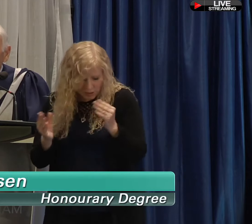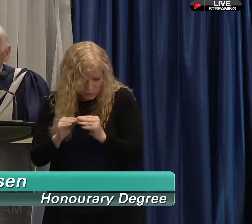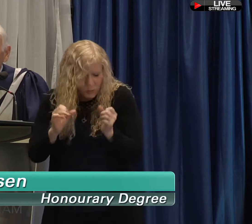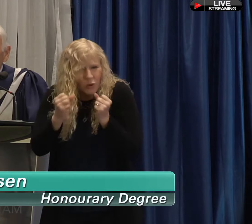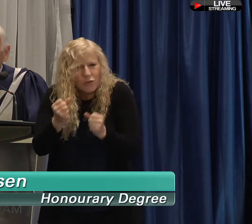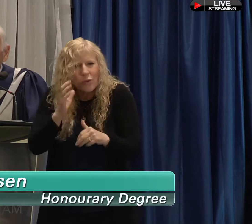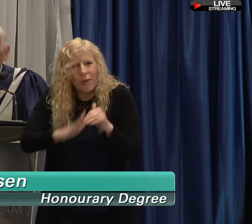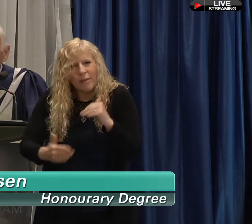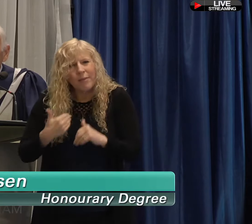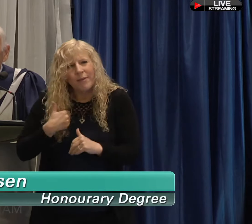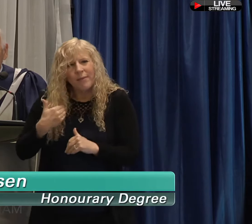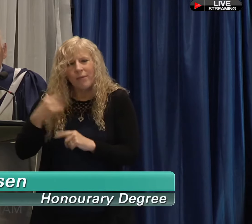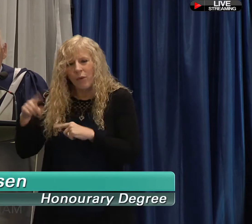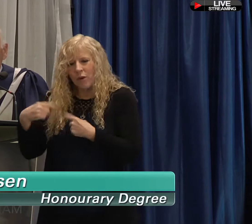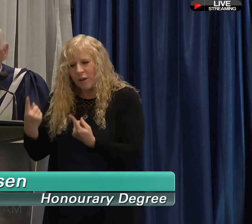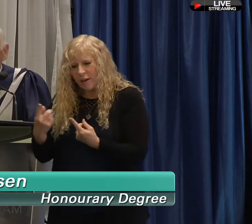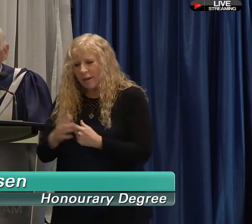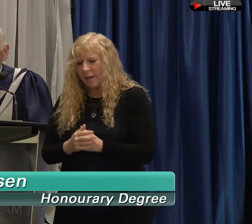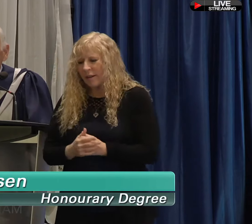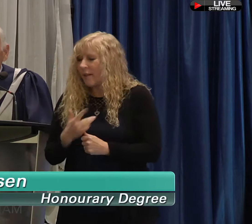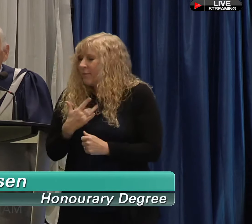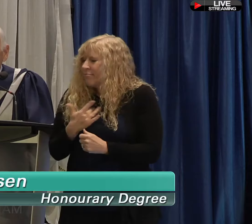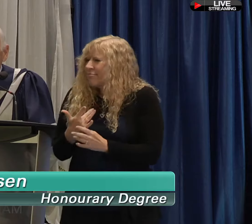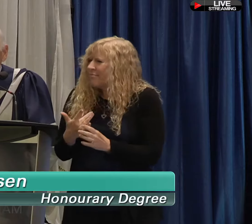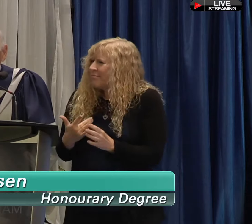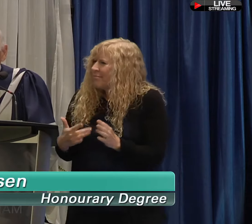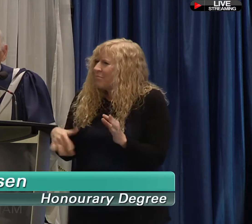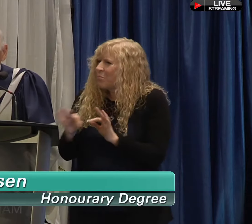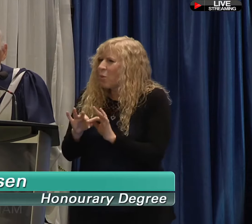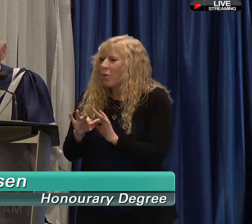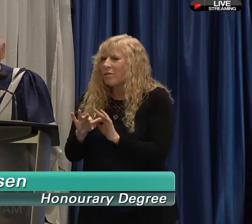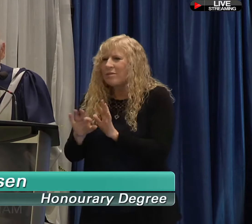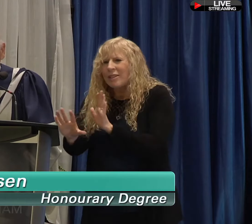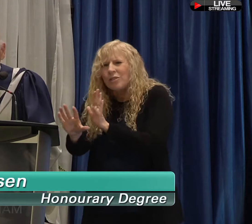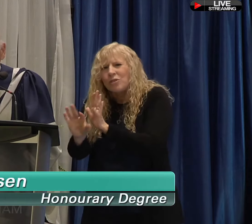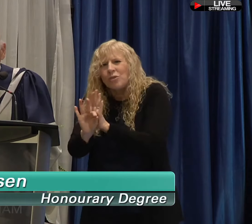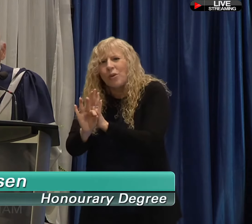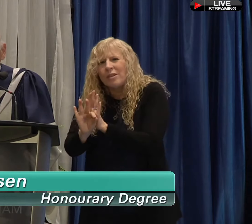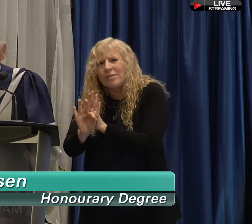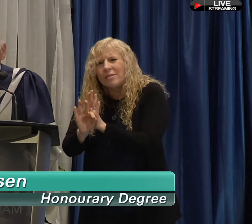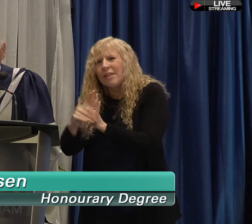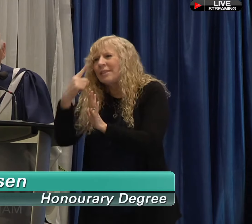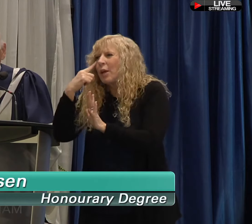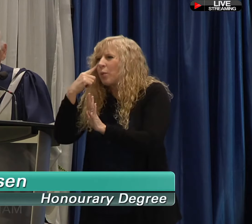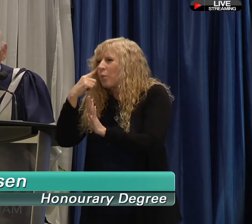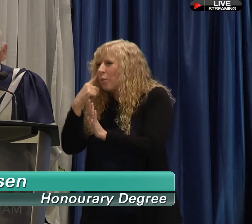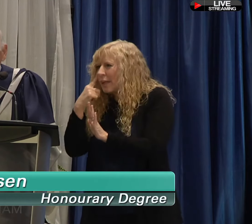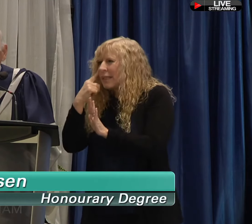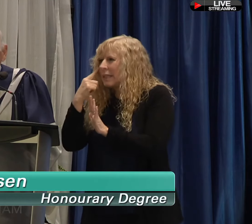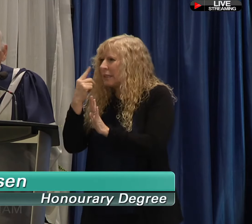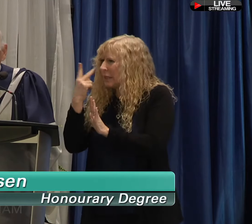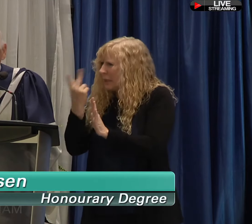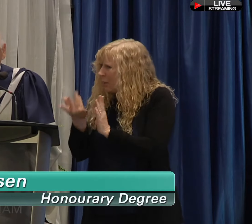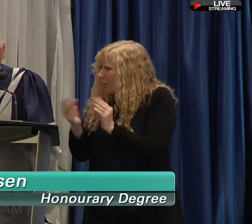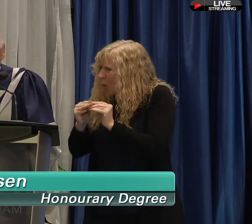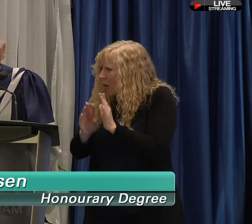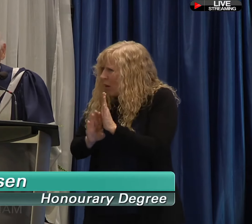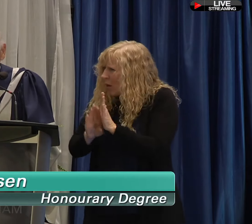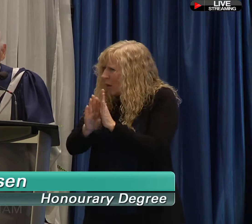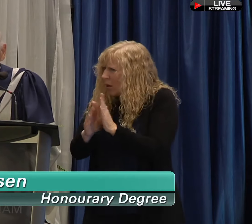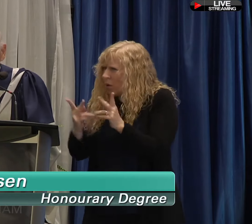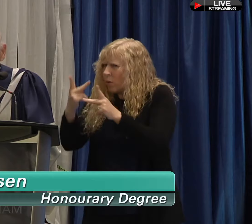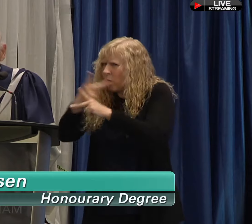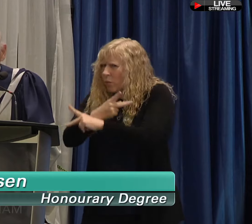I see the importance in this choice as I'm witnessing a resurgence of hate that is